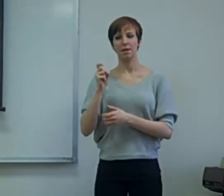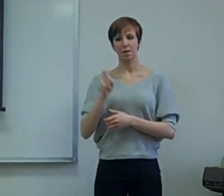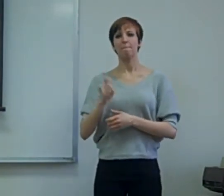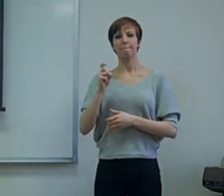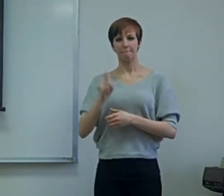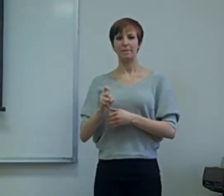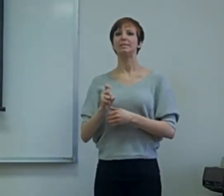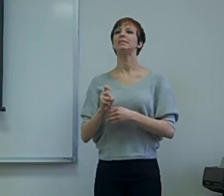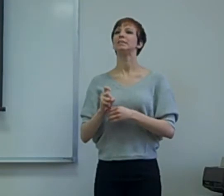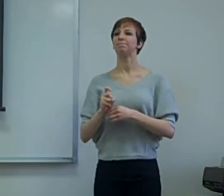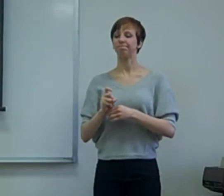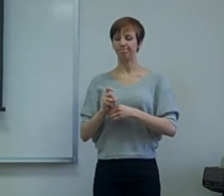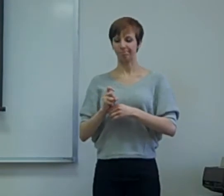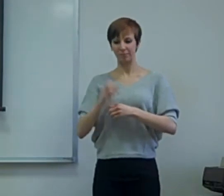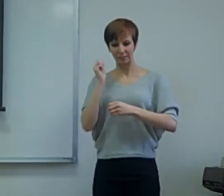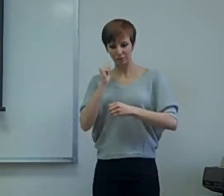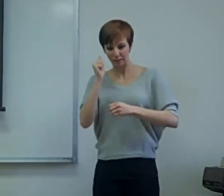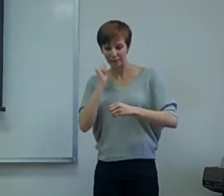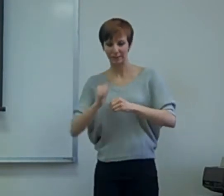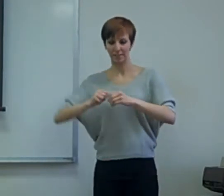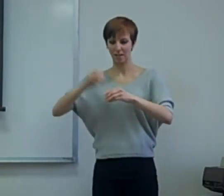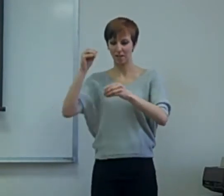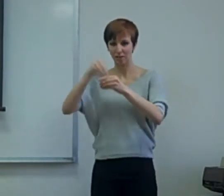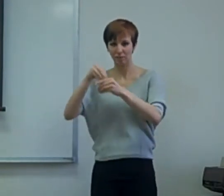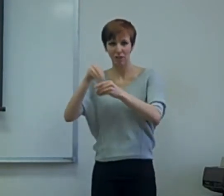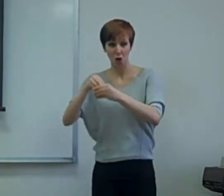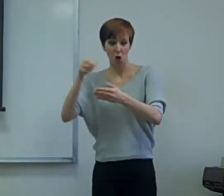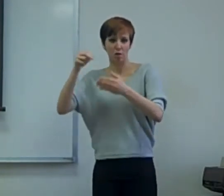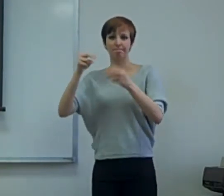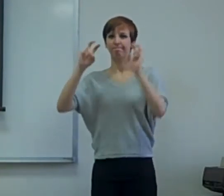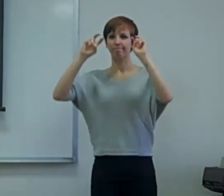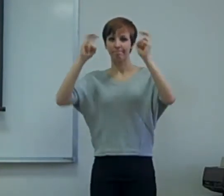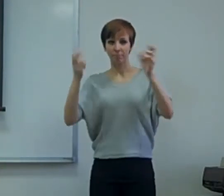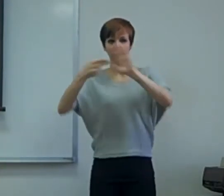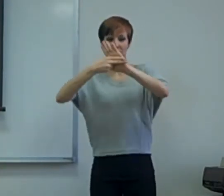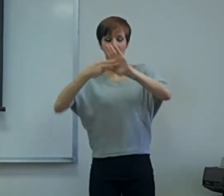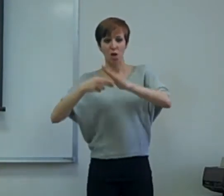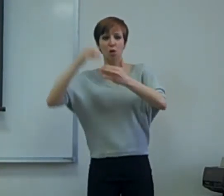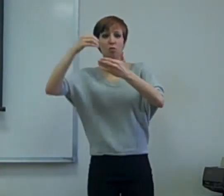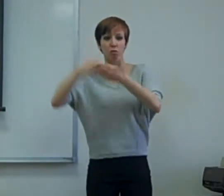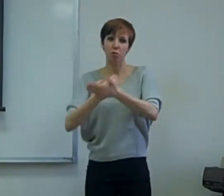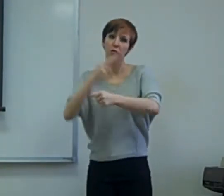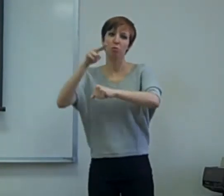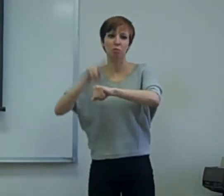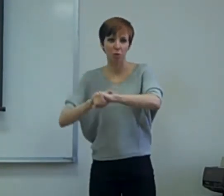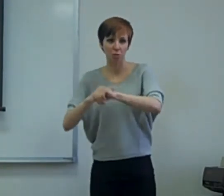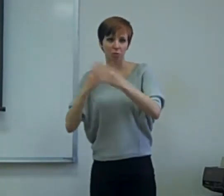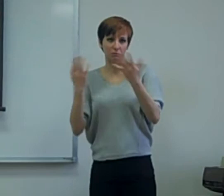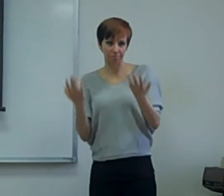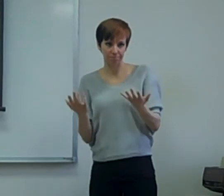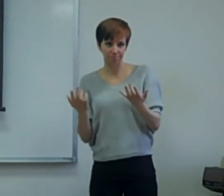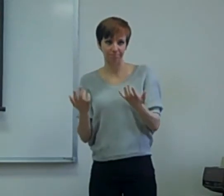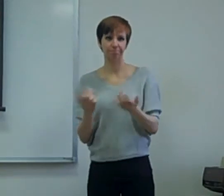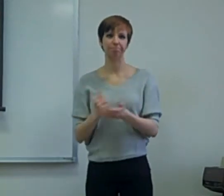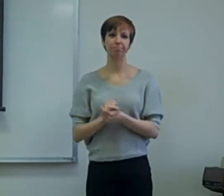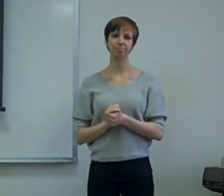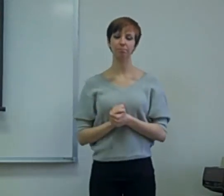actively create what's called a new normal. And I don't know if you've heard that term before, a new normal. Okay.